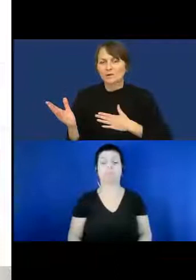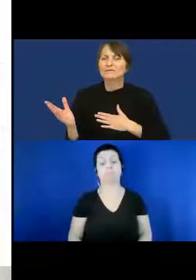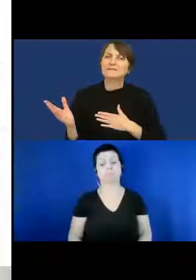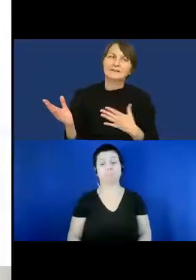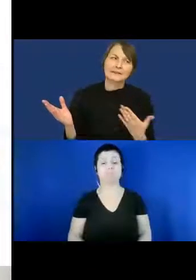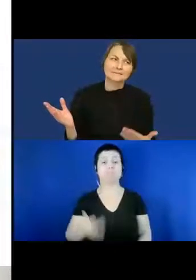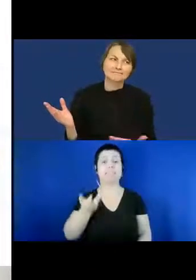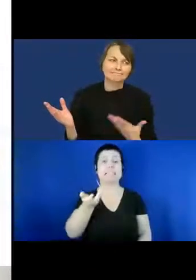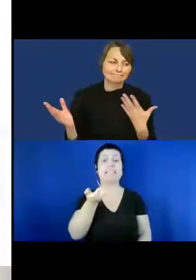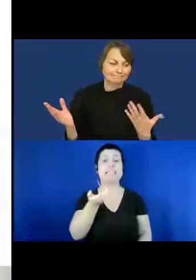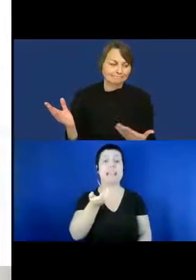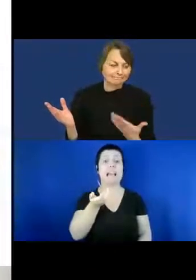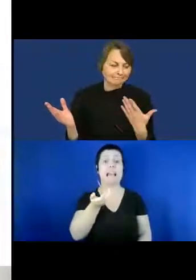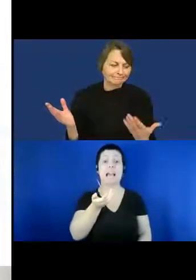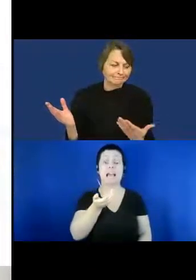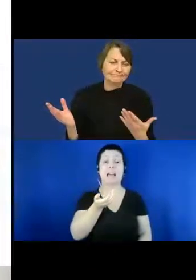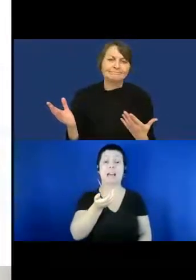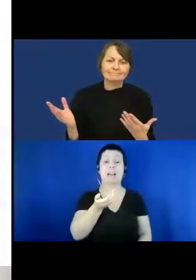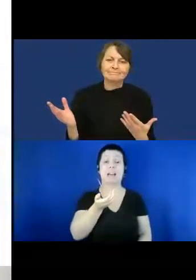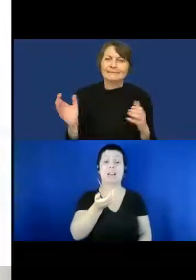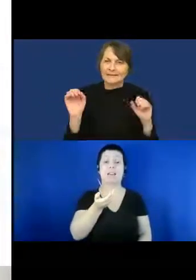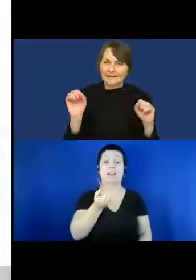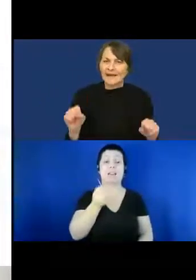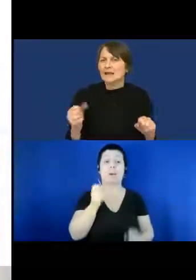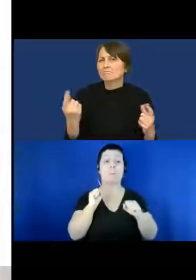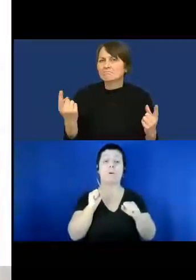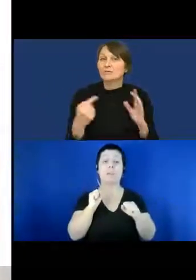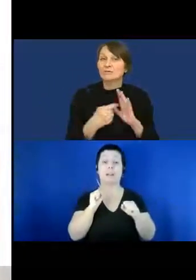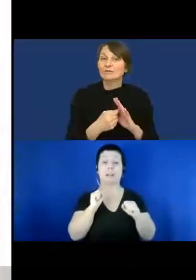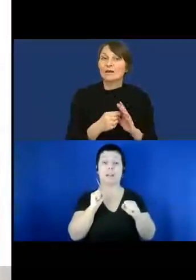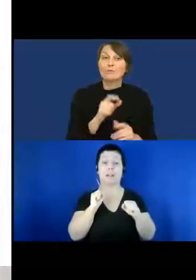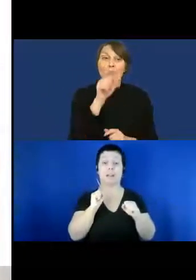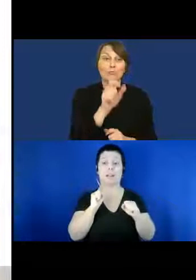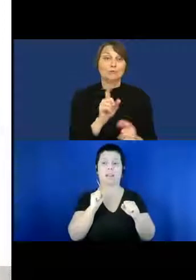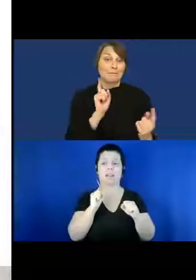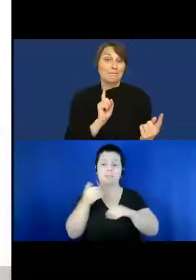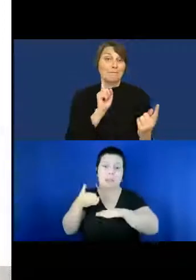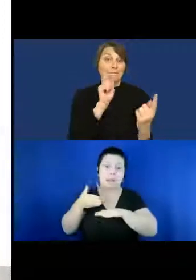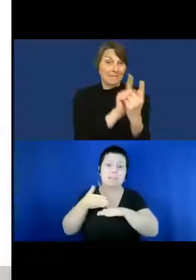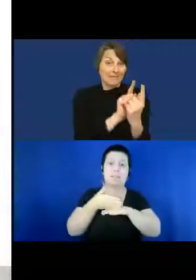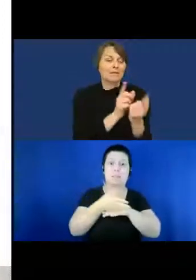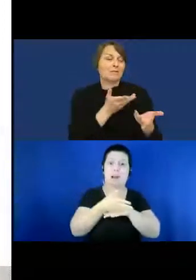interested in the ability to join in a two-way or group conversation.